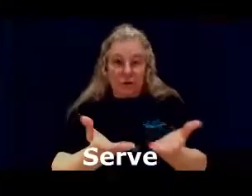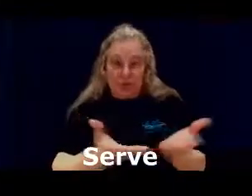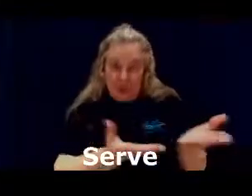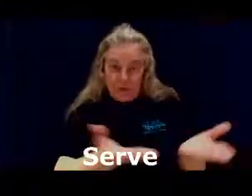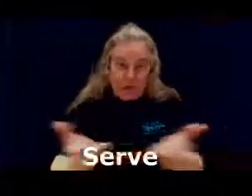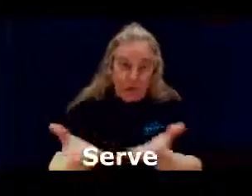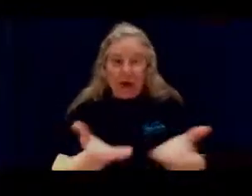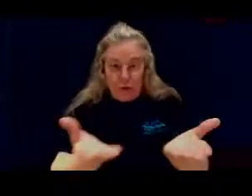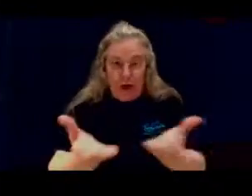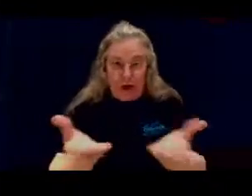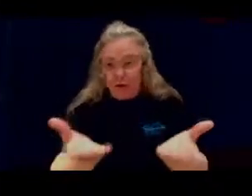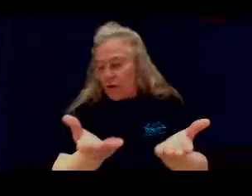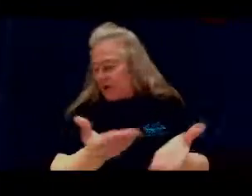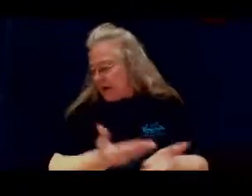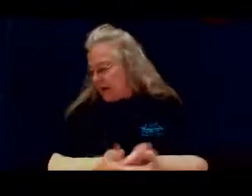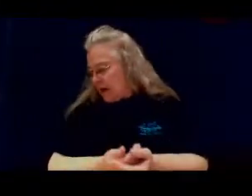got a tray in your hand. You're going to take it out.